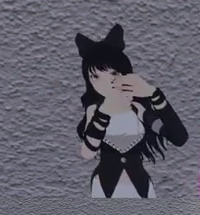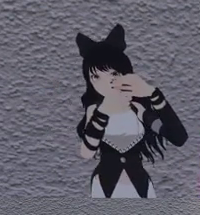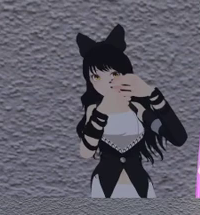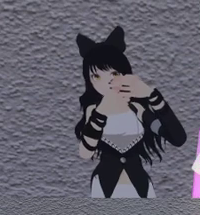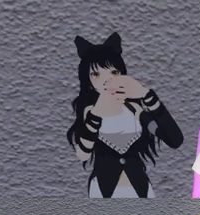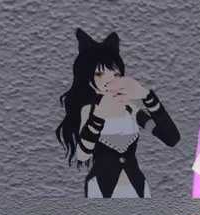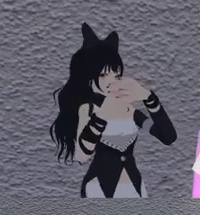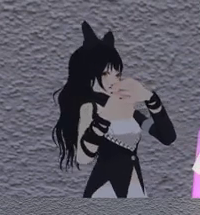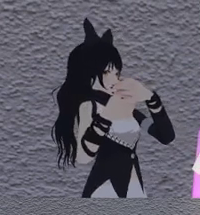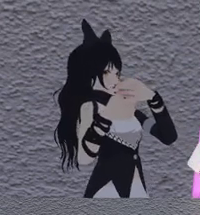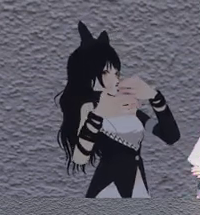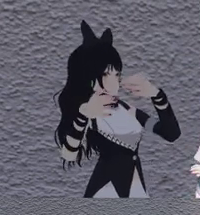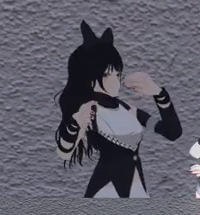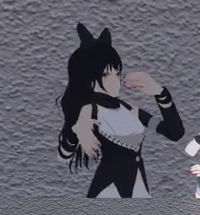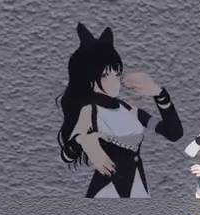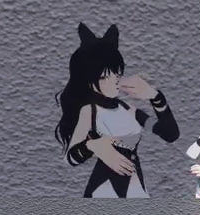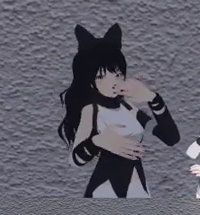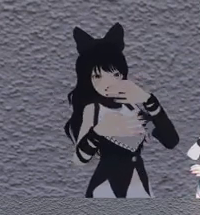Add.